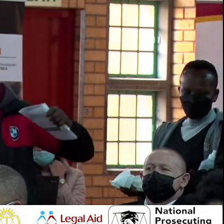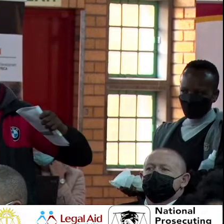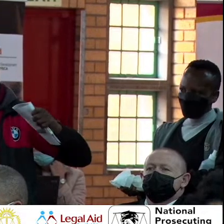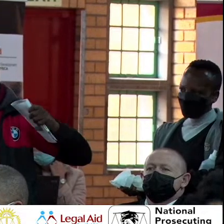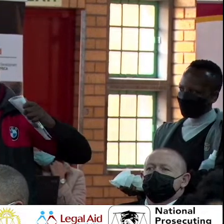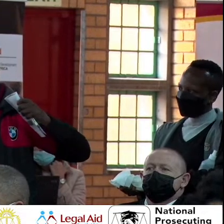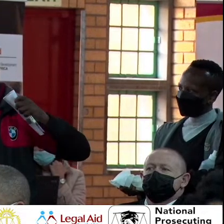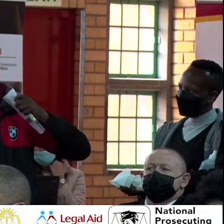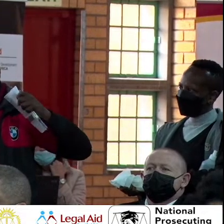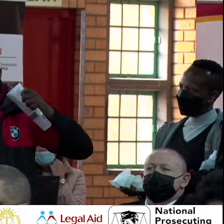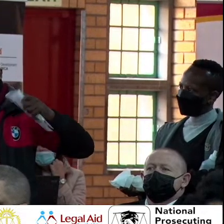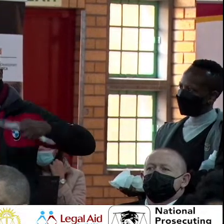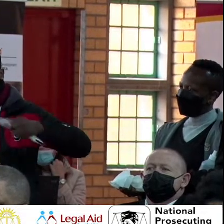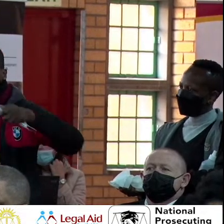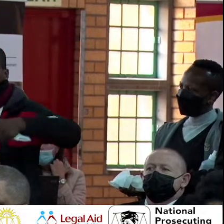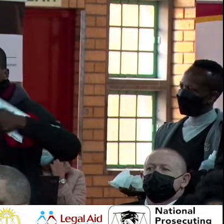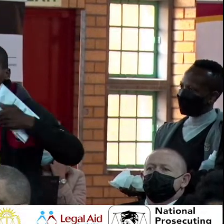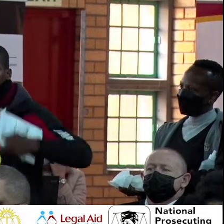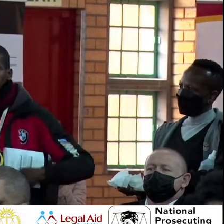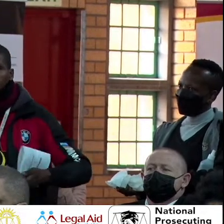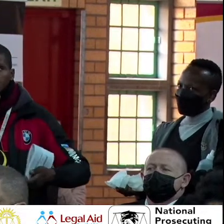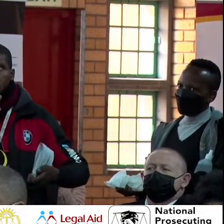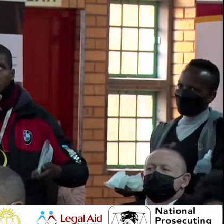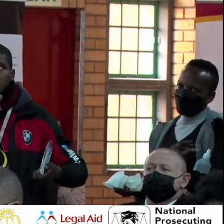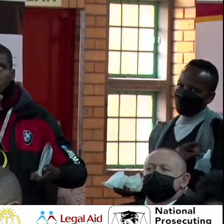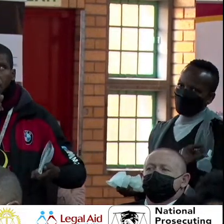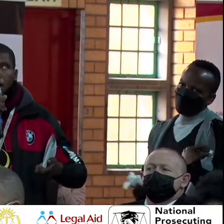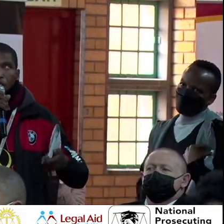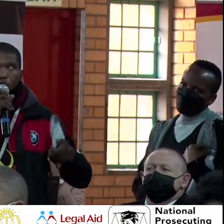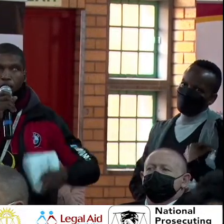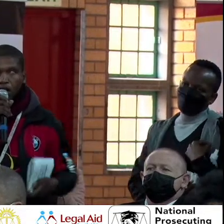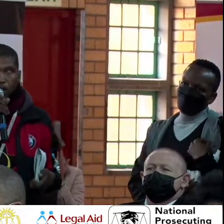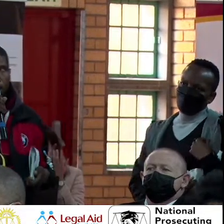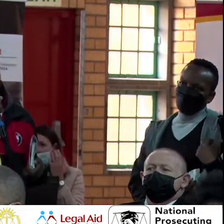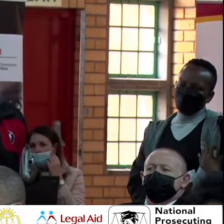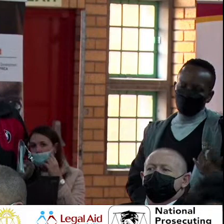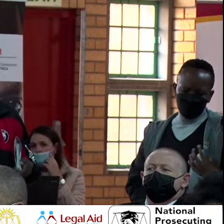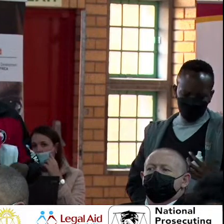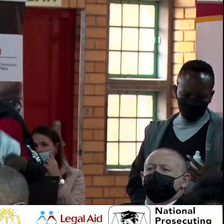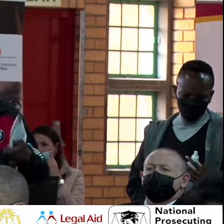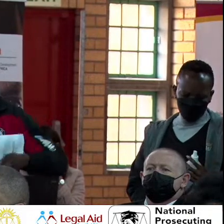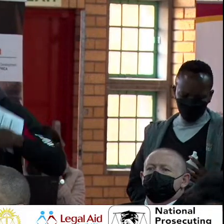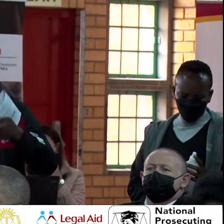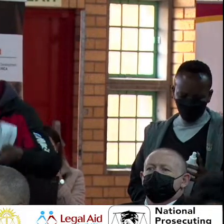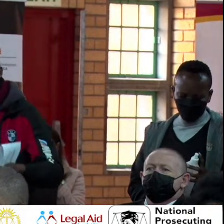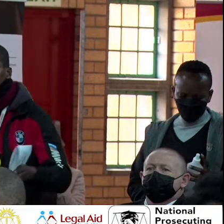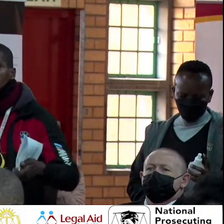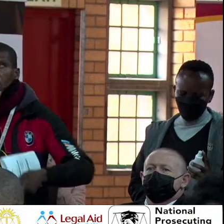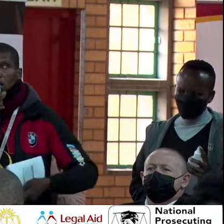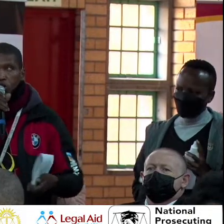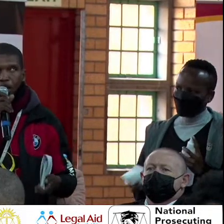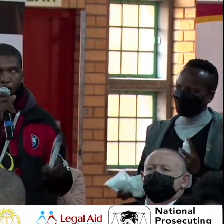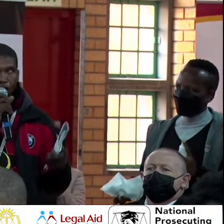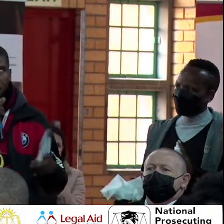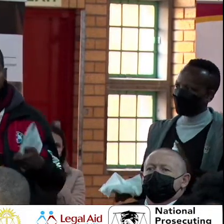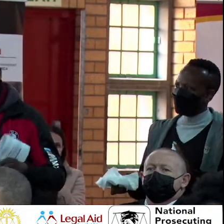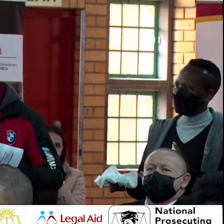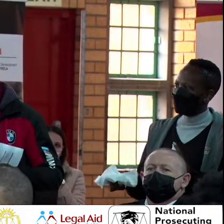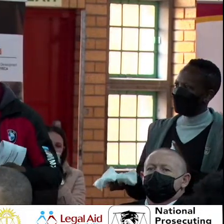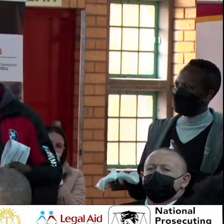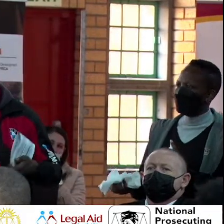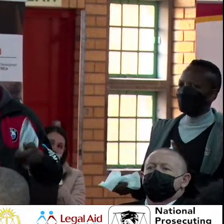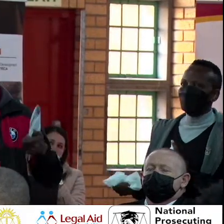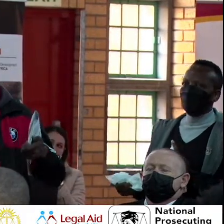general information that we've received is that we as well as the community must contribute in making sure that we fight